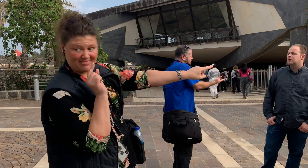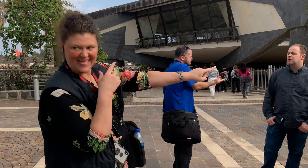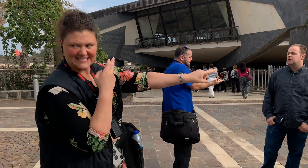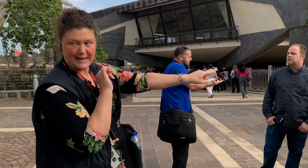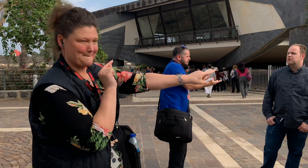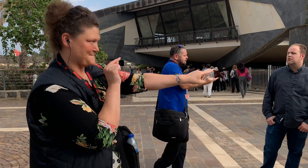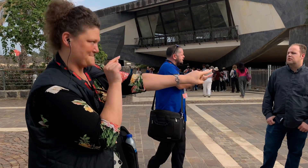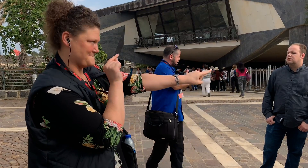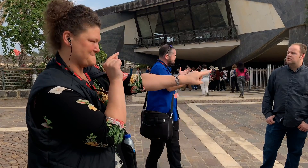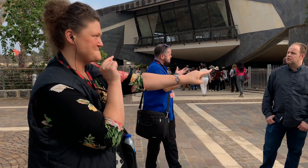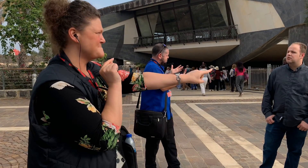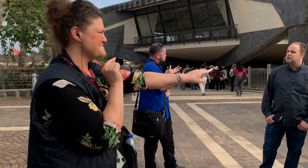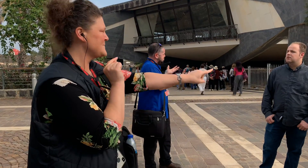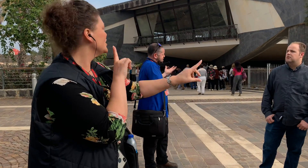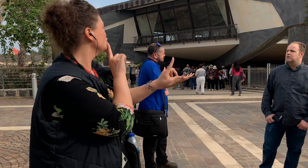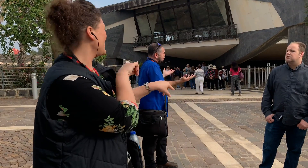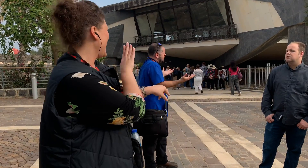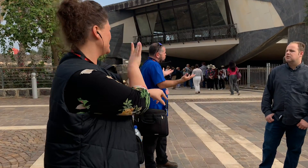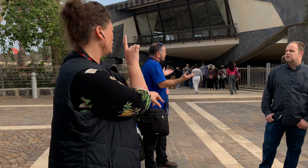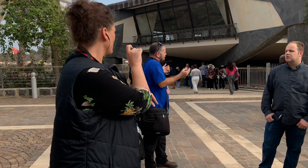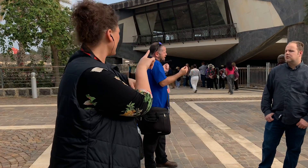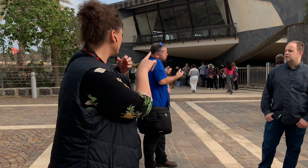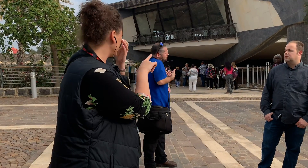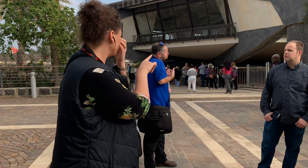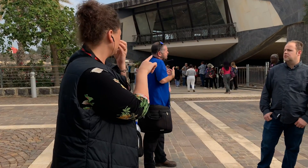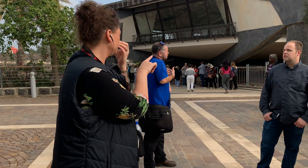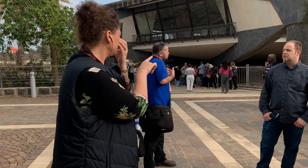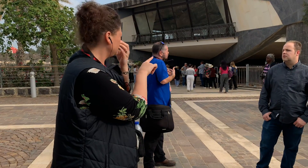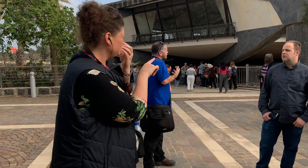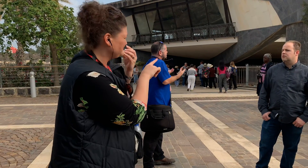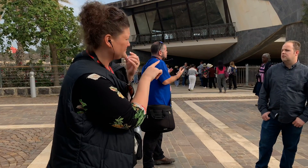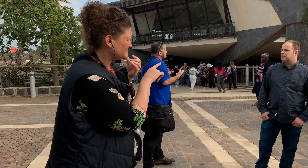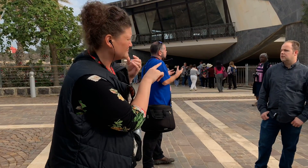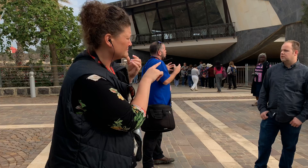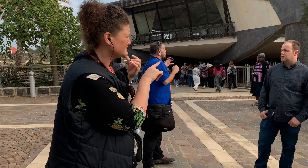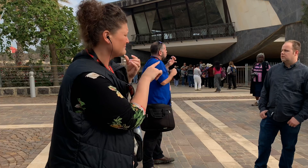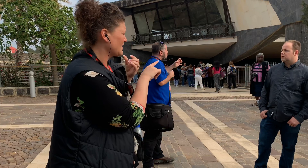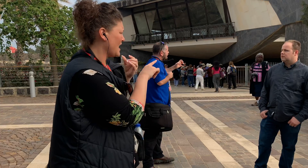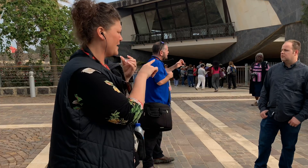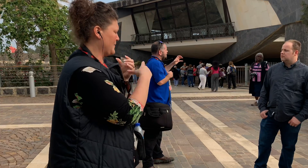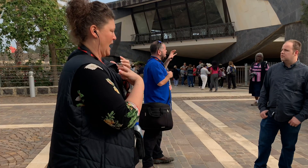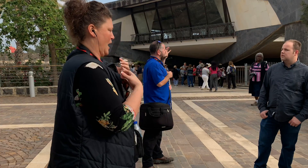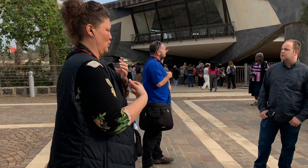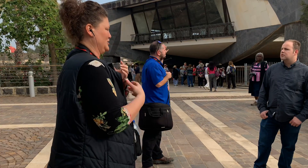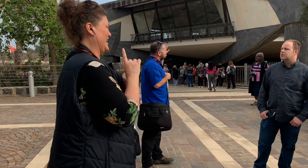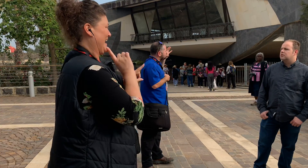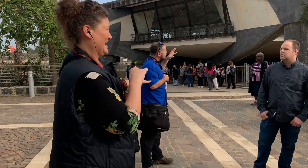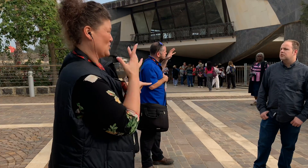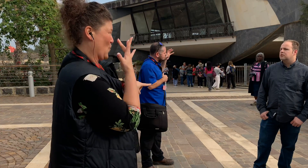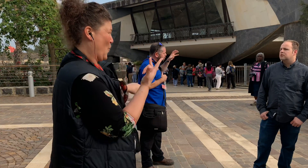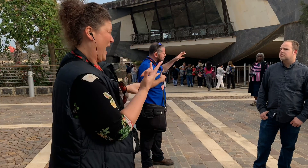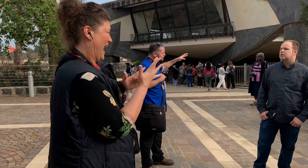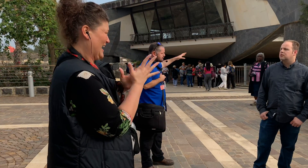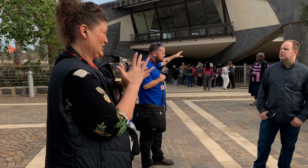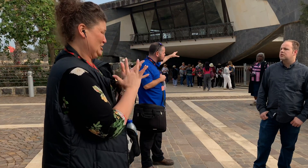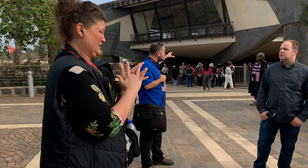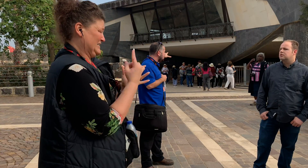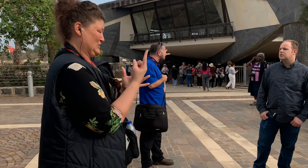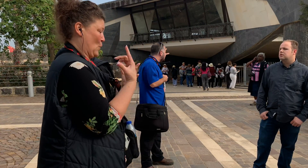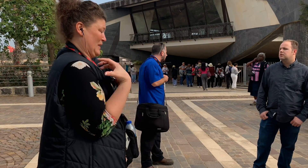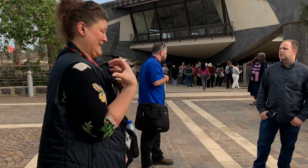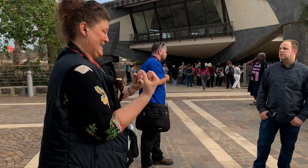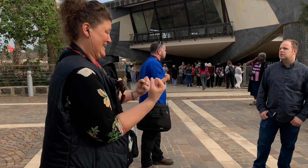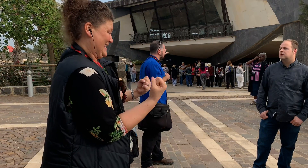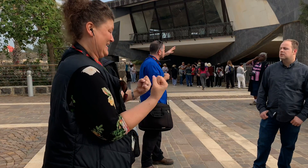question. Basically, it's a great one. I wish I could answer why it was only